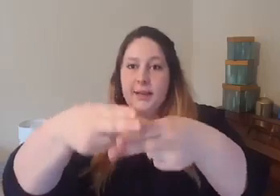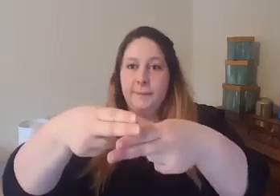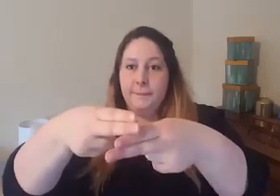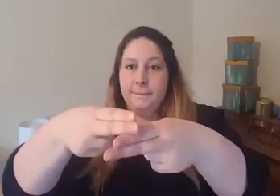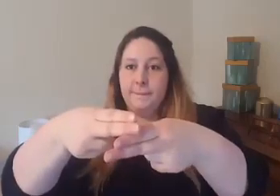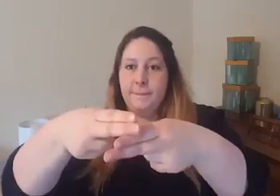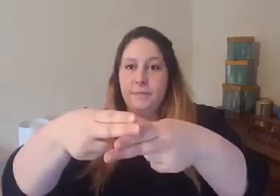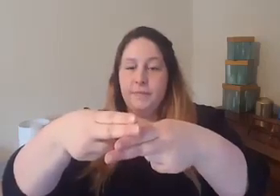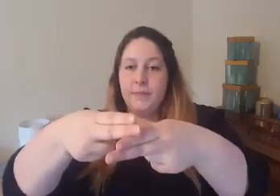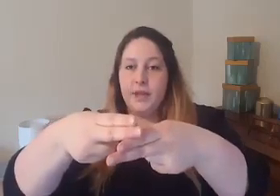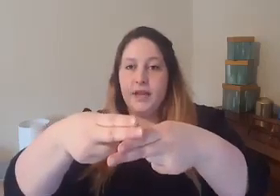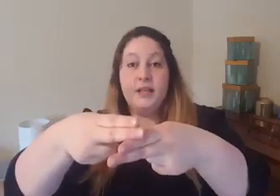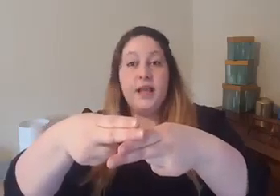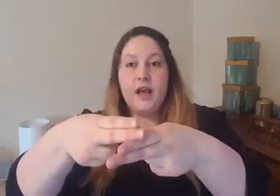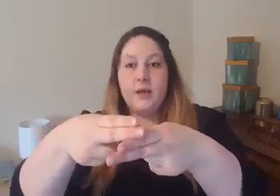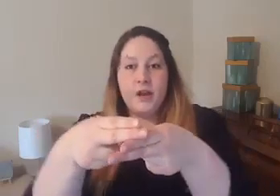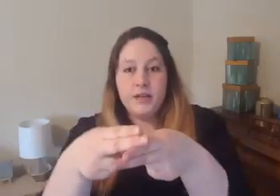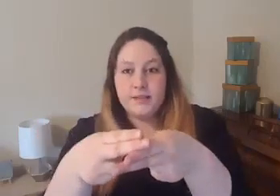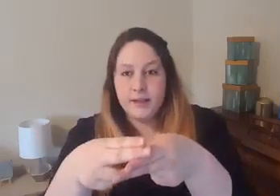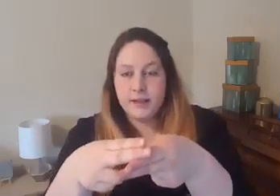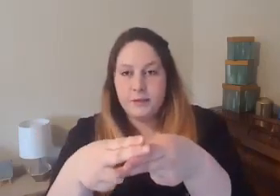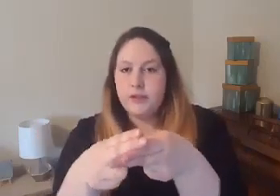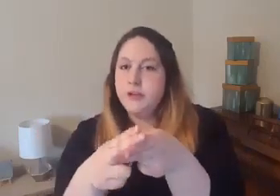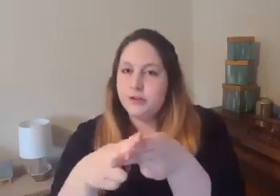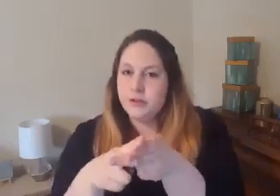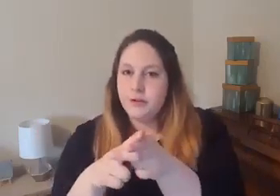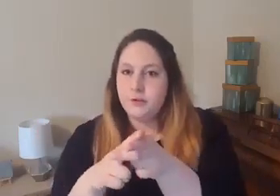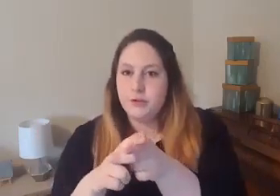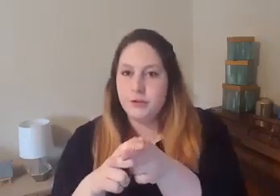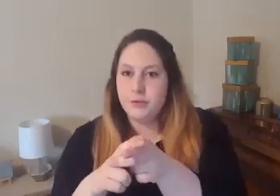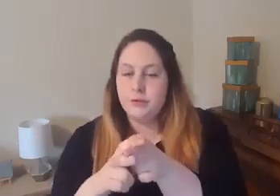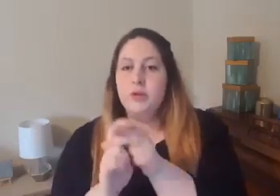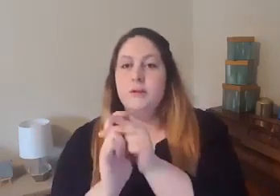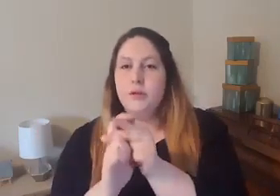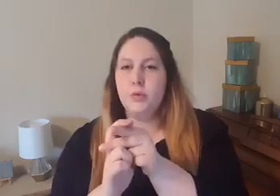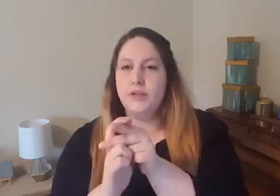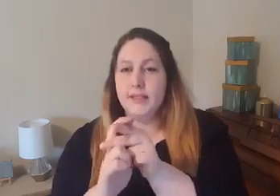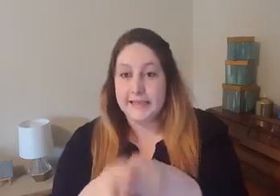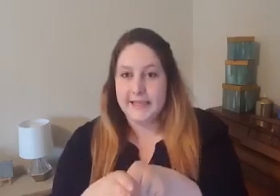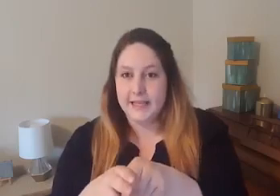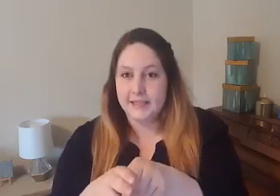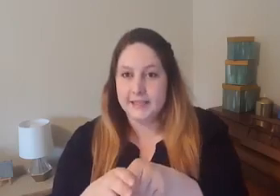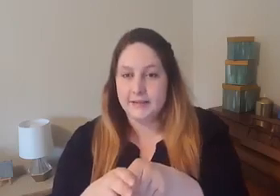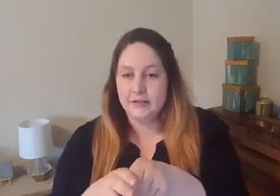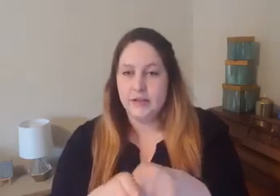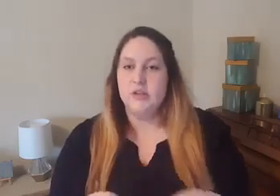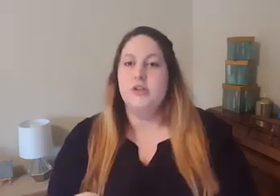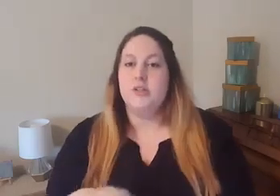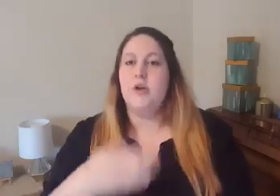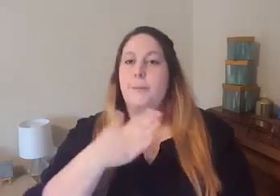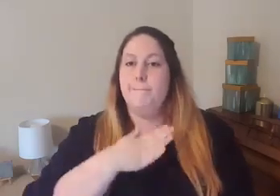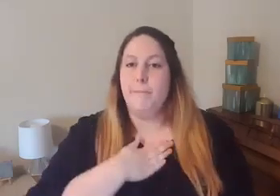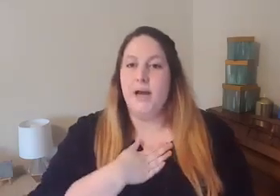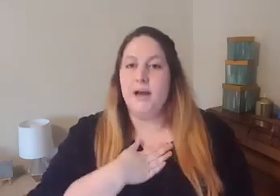name, and in the American Sign Language, you actually don't do little words like is. So